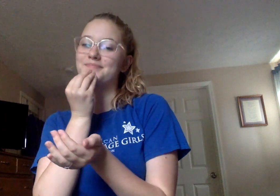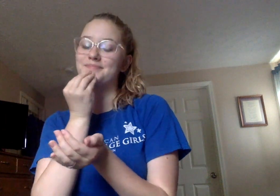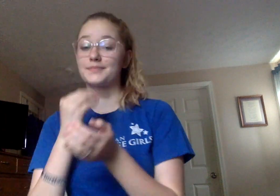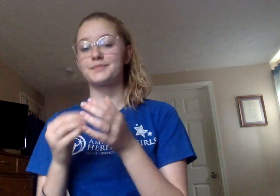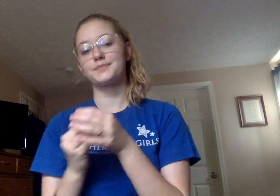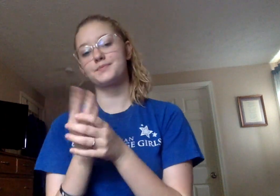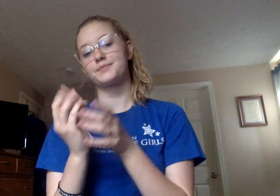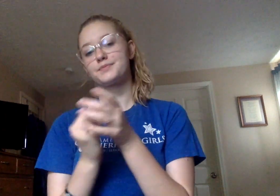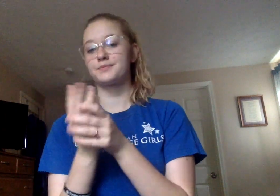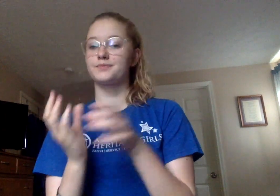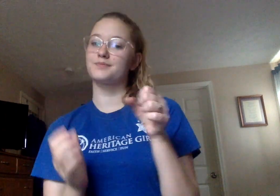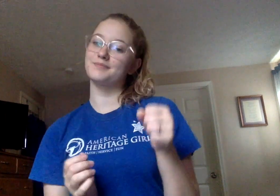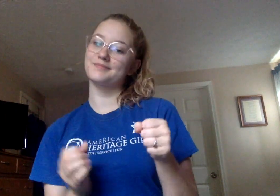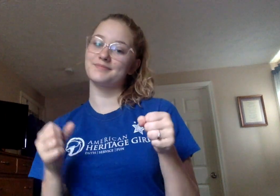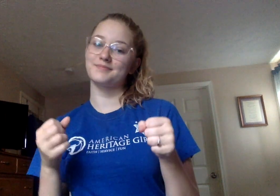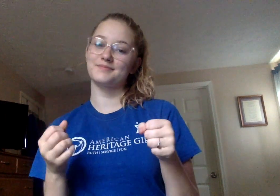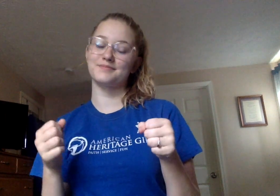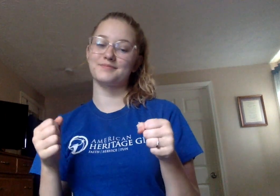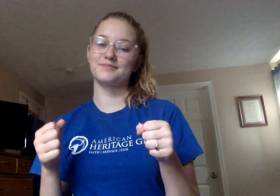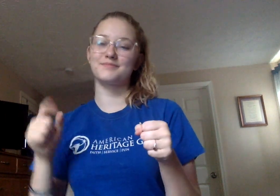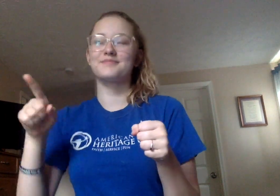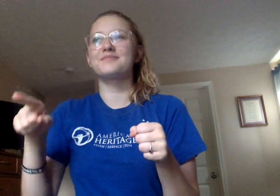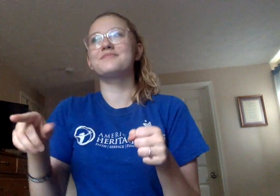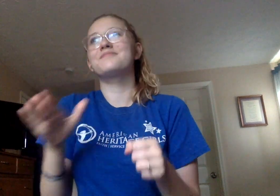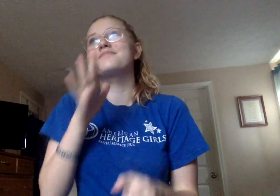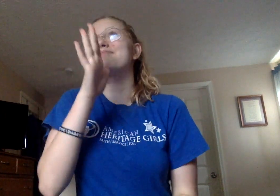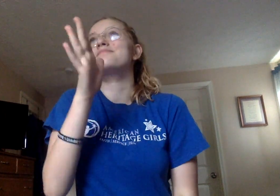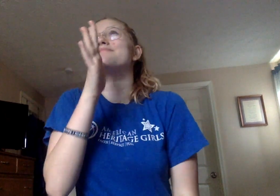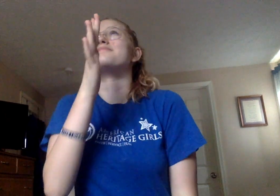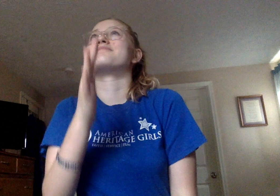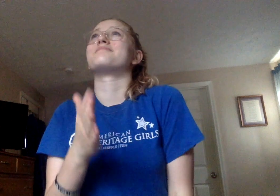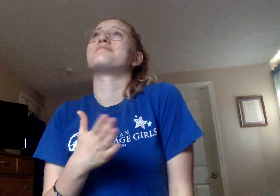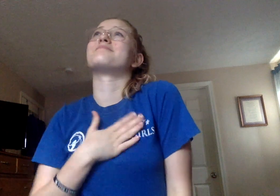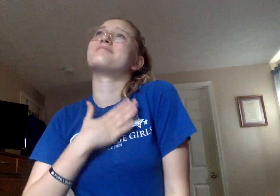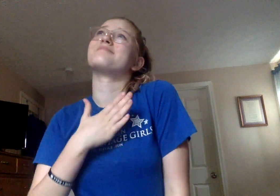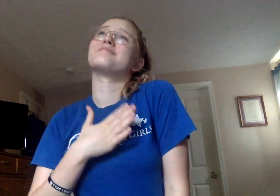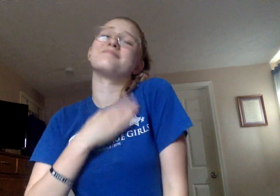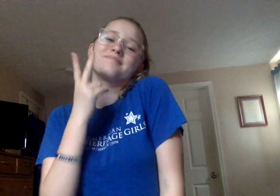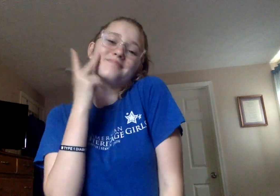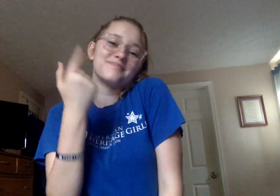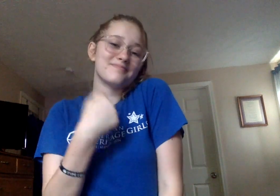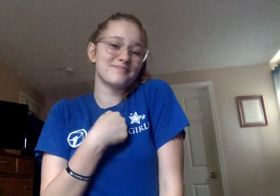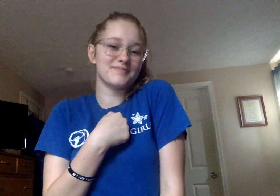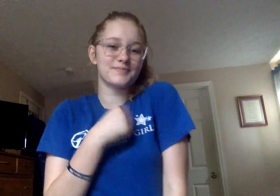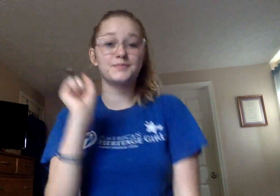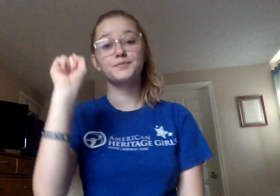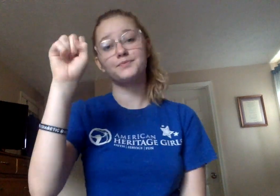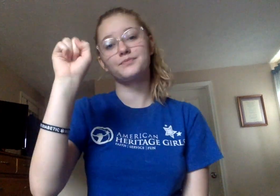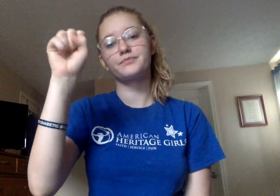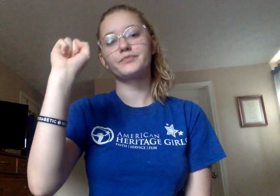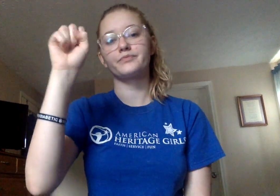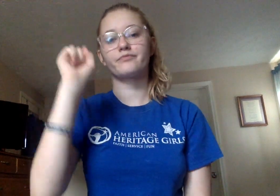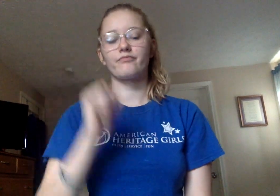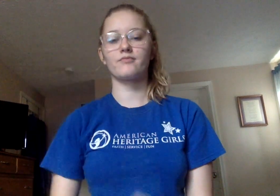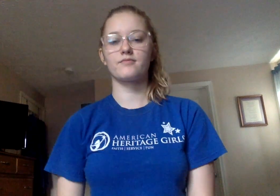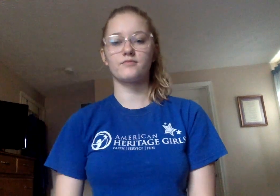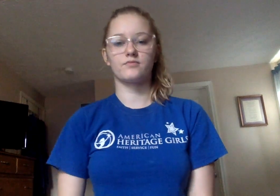flowers. "Won't Granny be so pleased to see me?" she thought, as she knocked on the door. "Come right in,